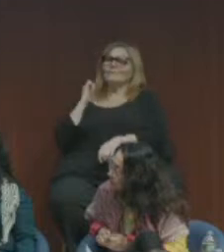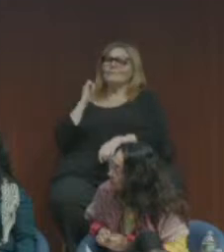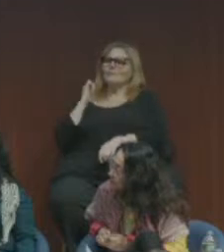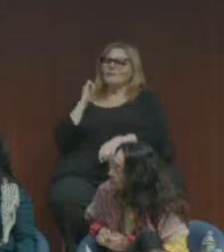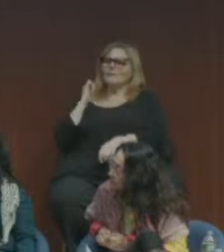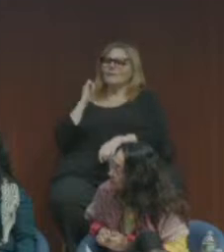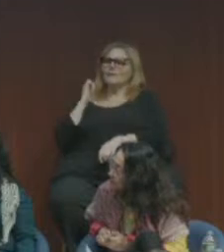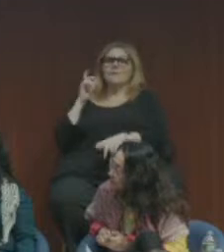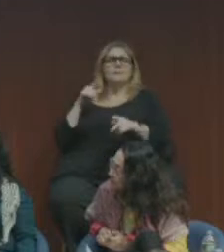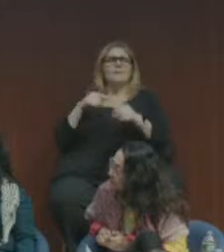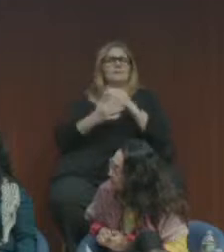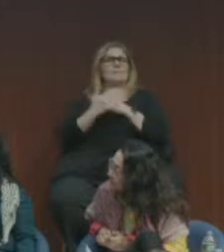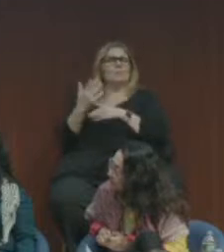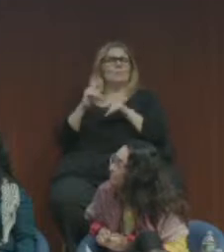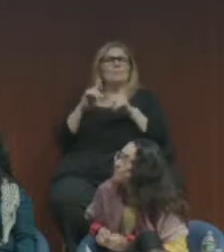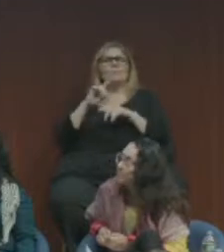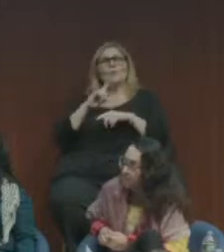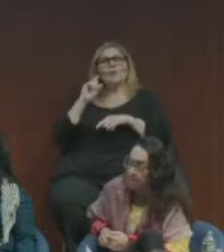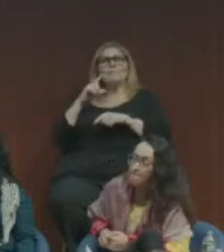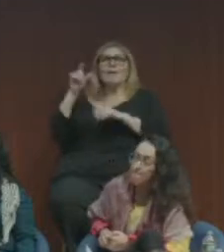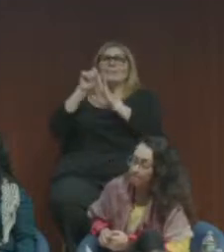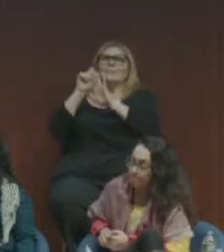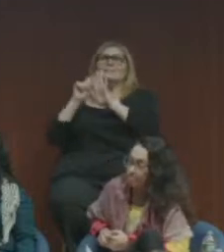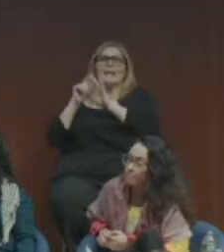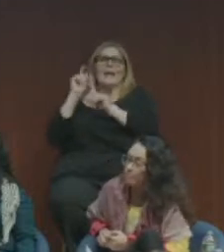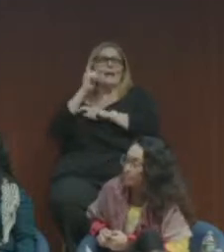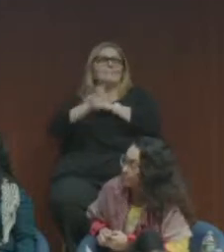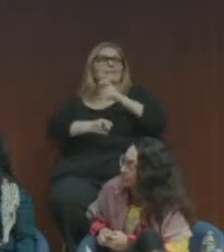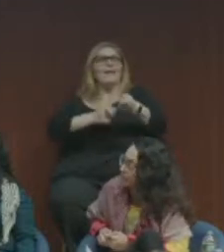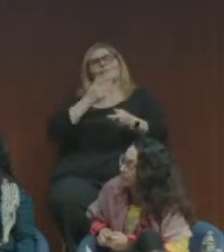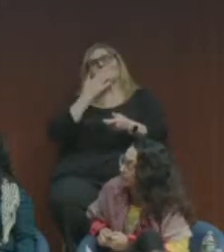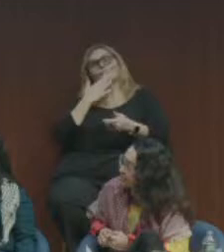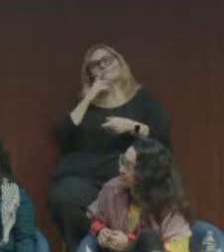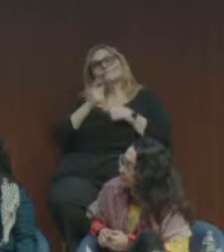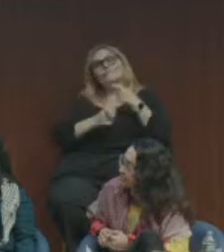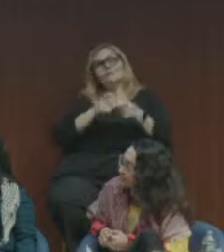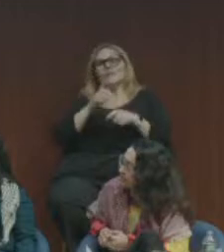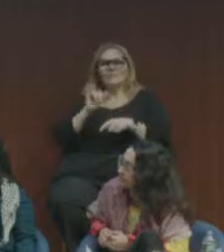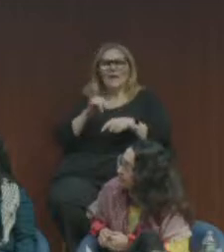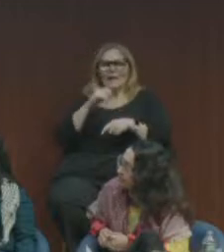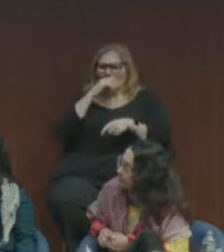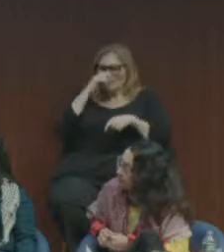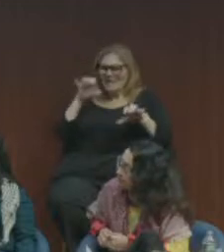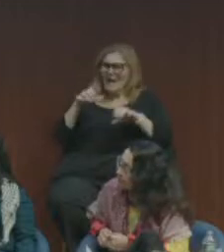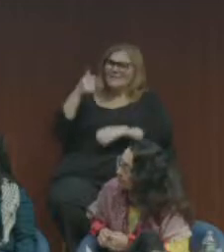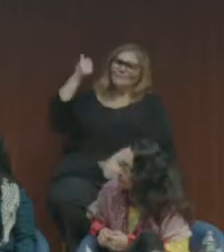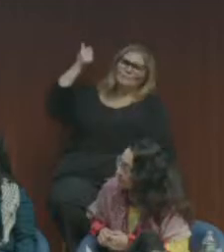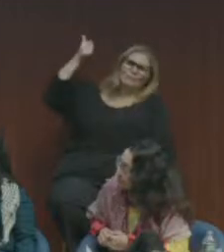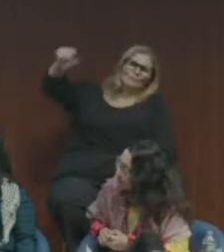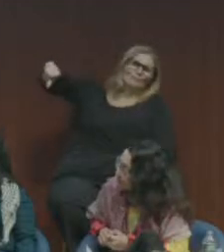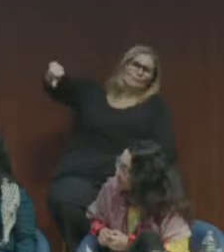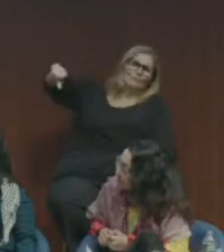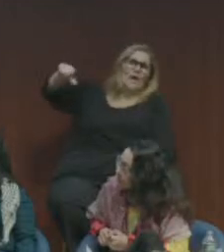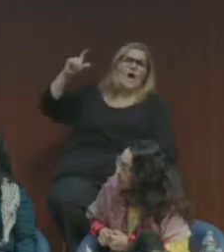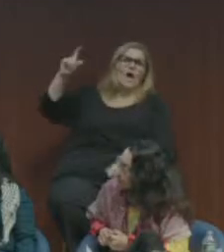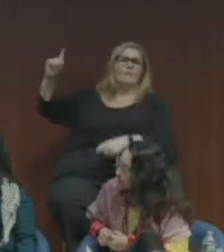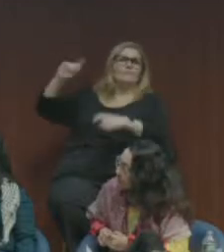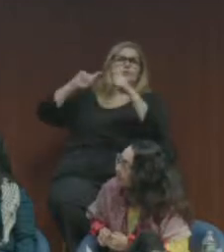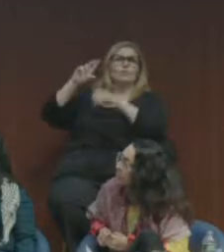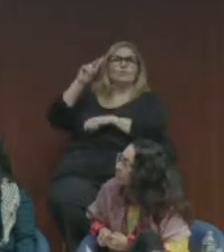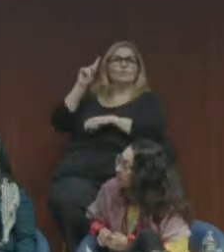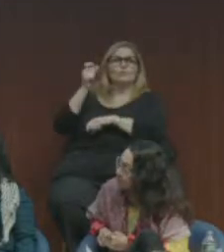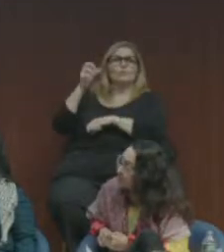in the morning about the benevolence of the state. I would say the act of rejection to the benevolence of donors and